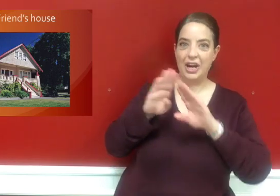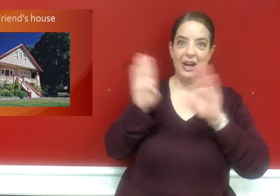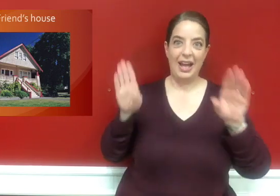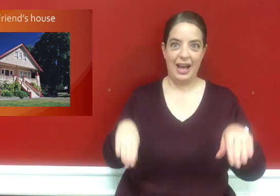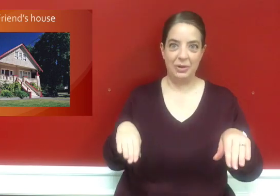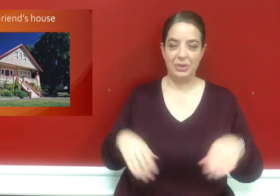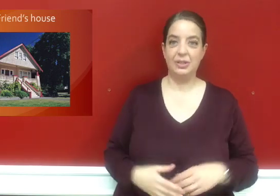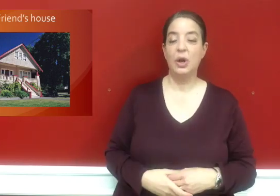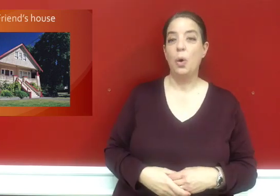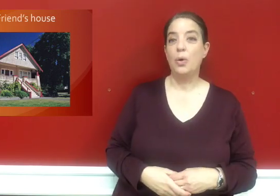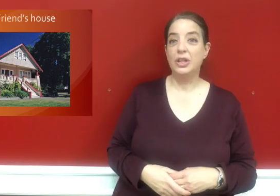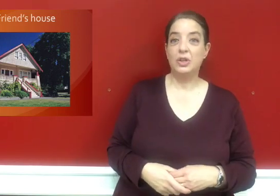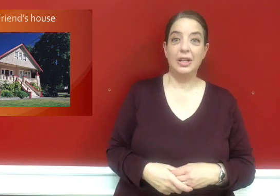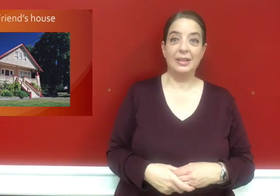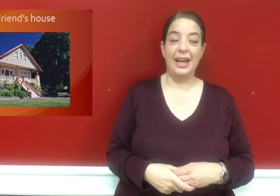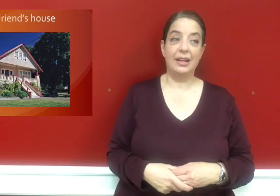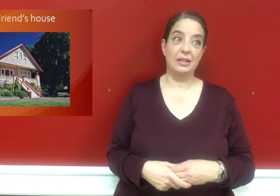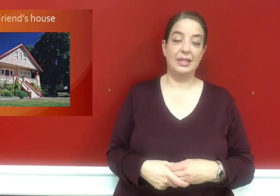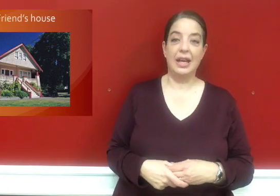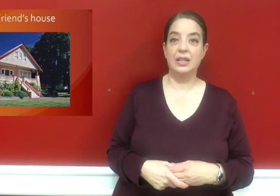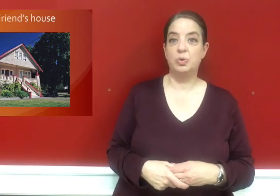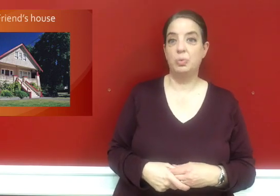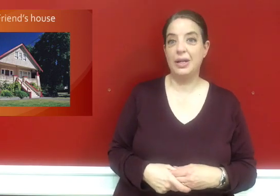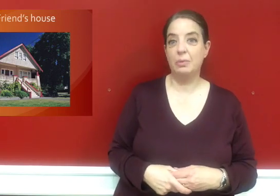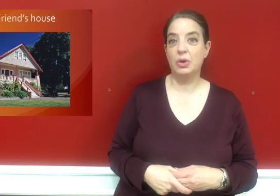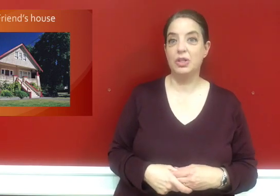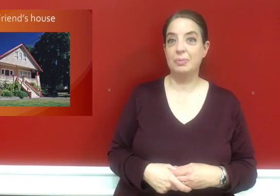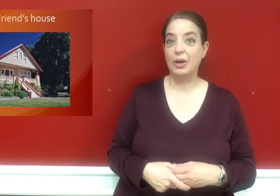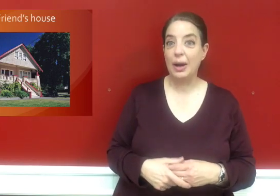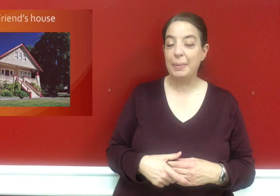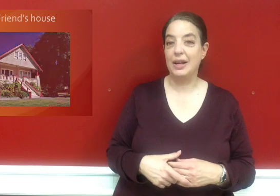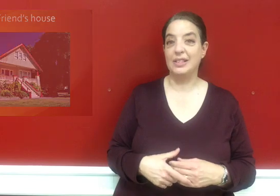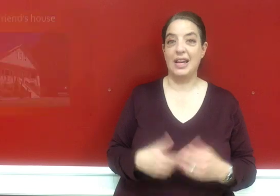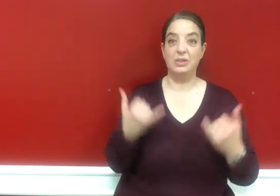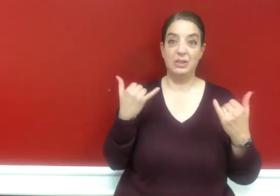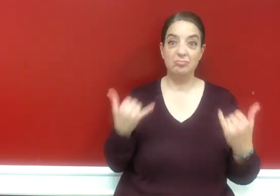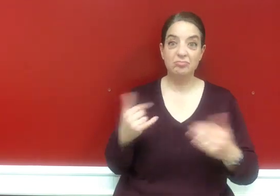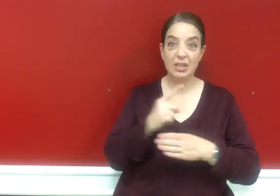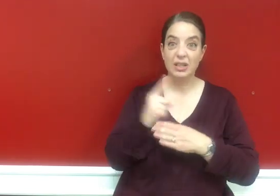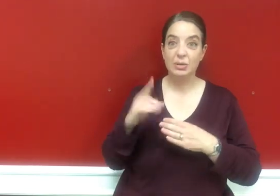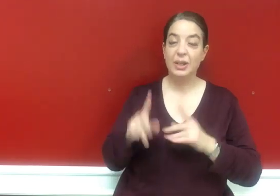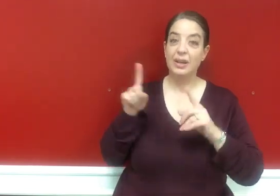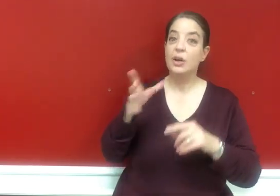their house. Or you could like say this weekend we're going to my grandparents' house.